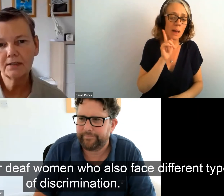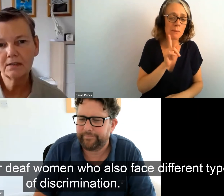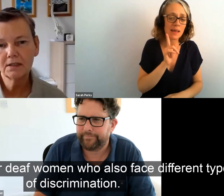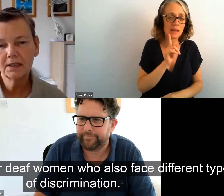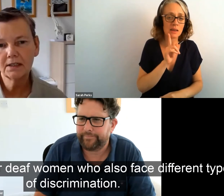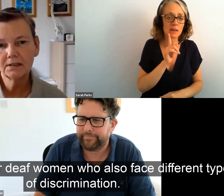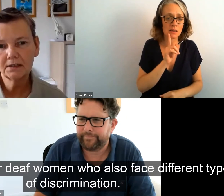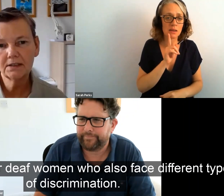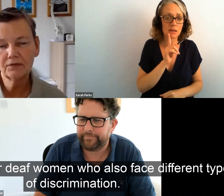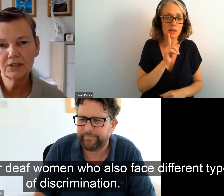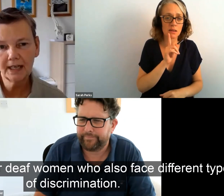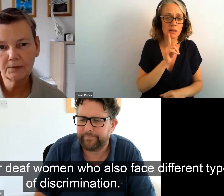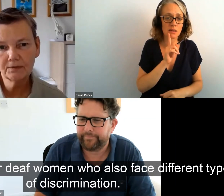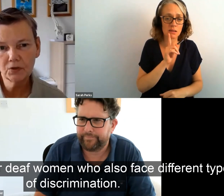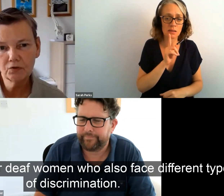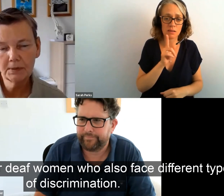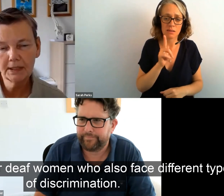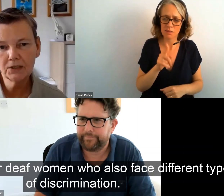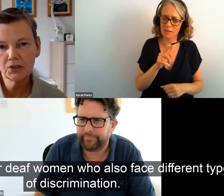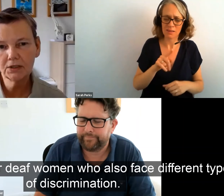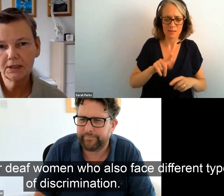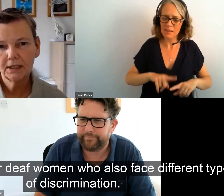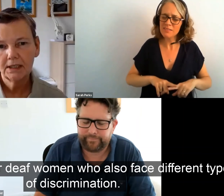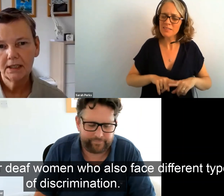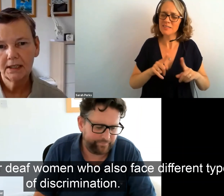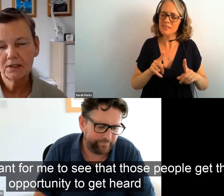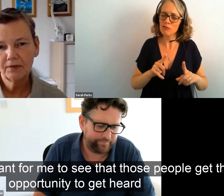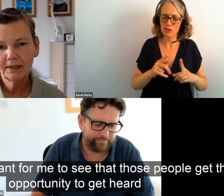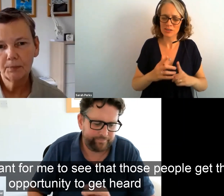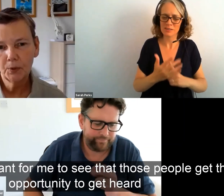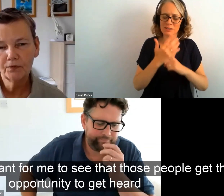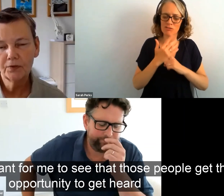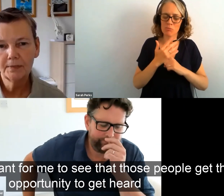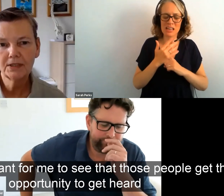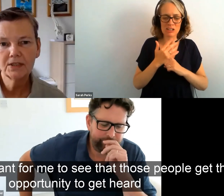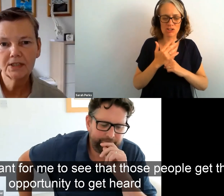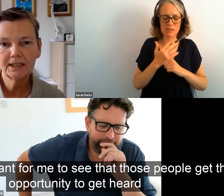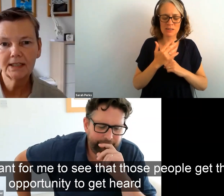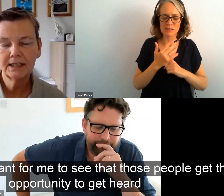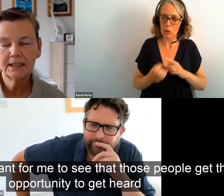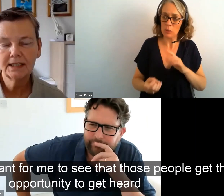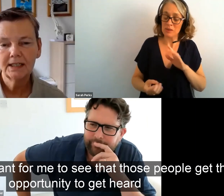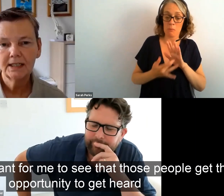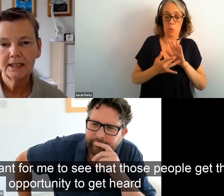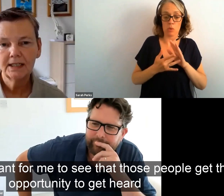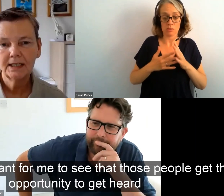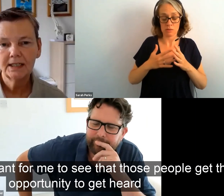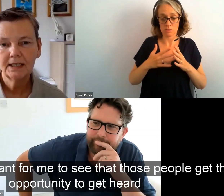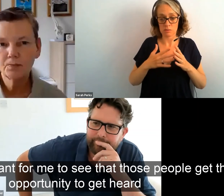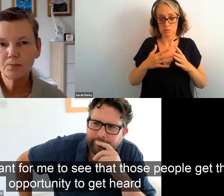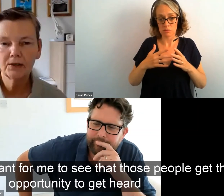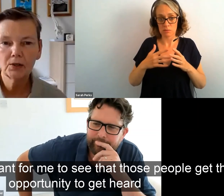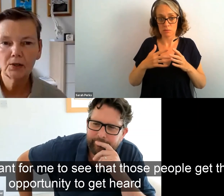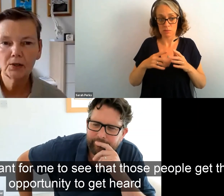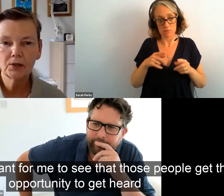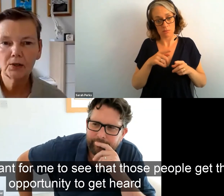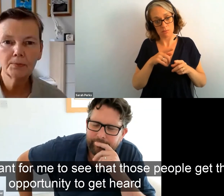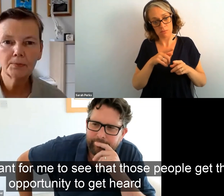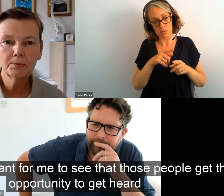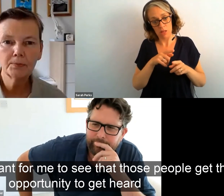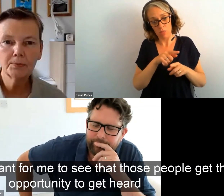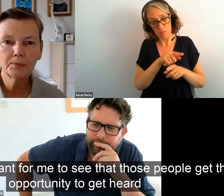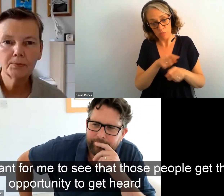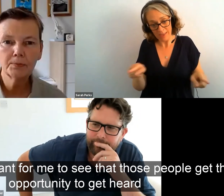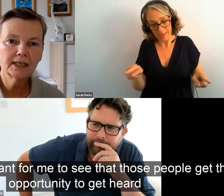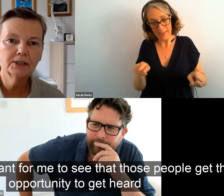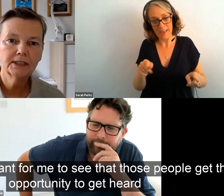also face different types of discrimination, it's very important for me to see that those people get the